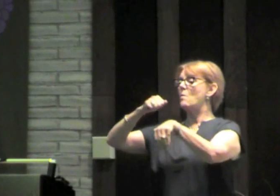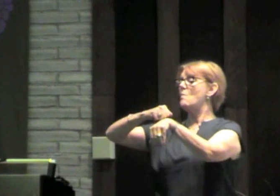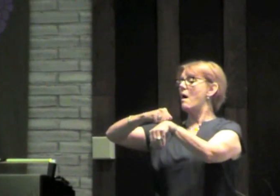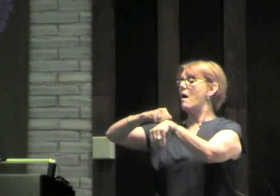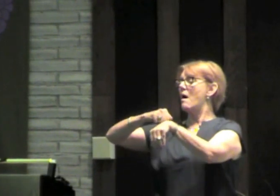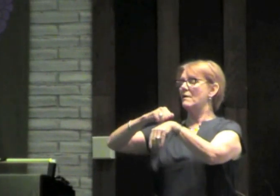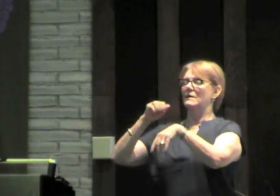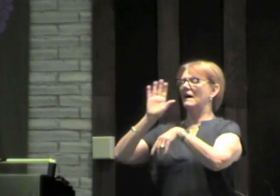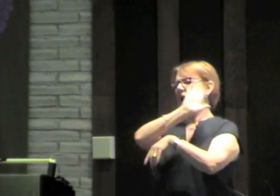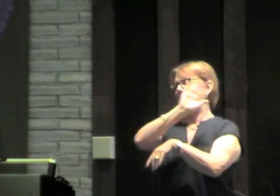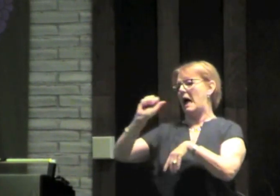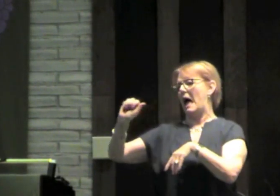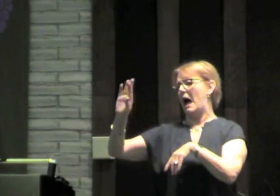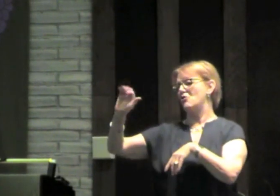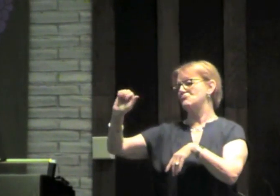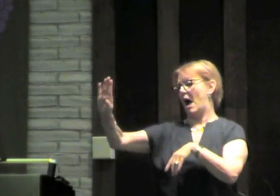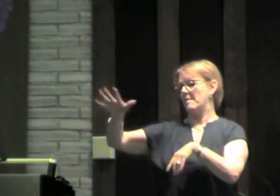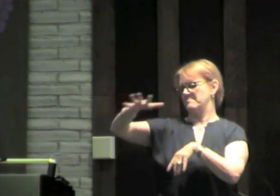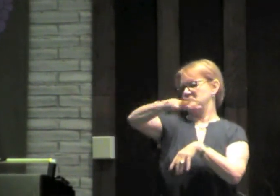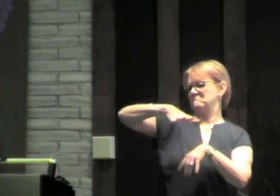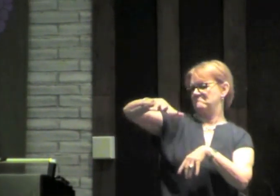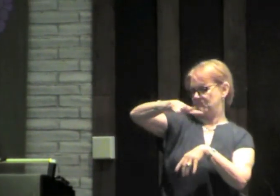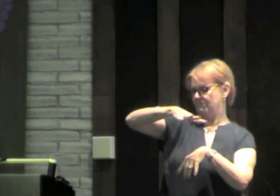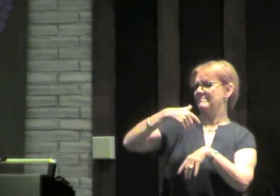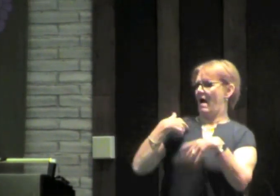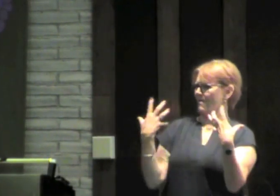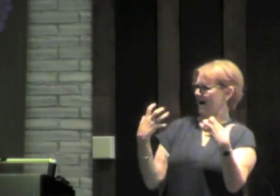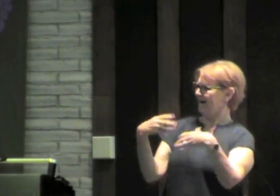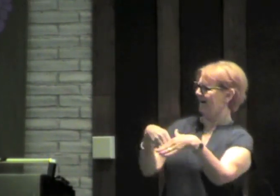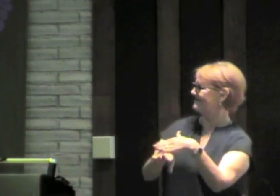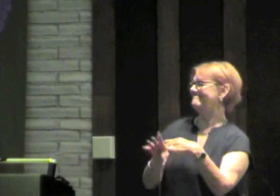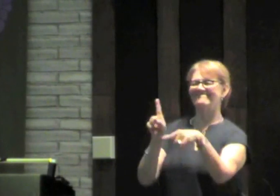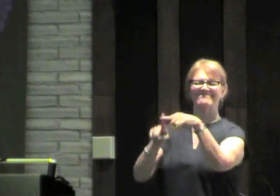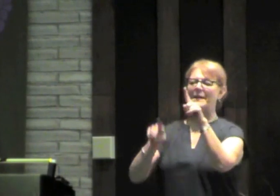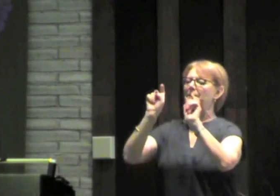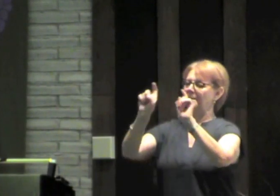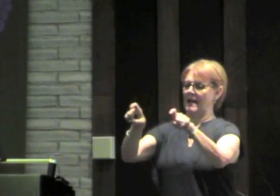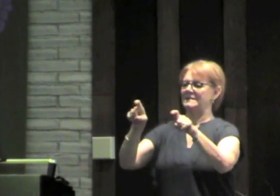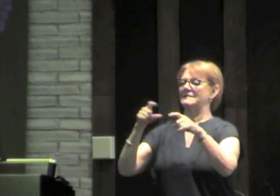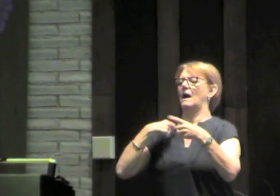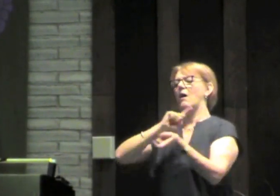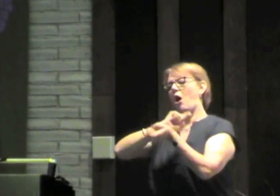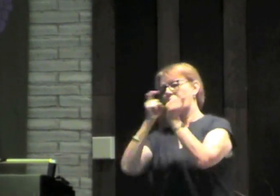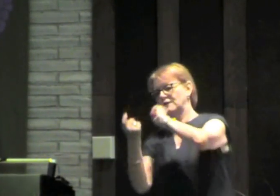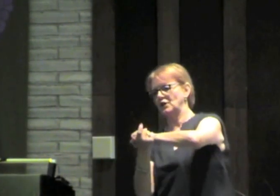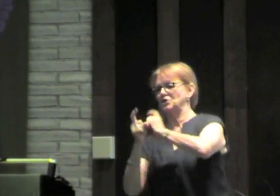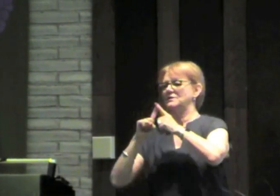not allowed to enter the Dome of the Rock. It's an Arab area. And I wanted to go in, but I was not allowed to. You have